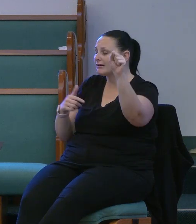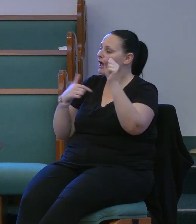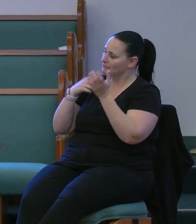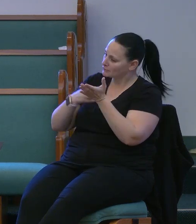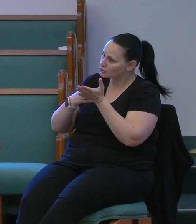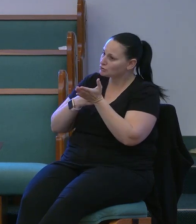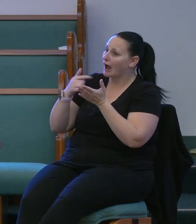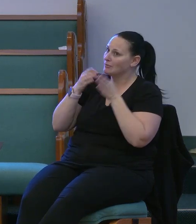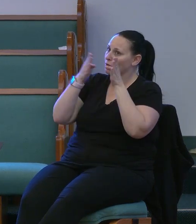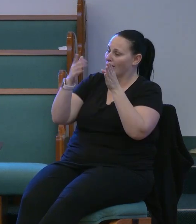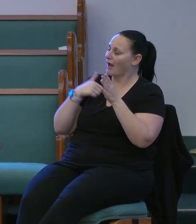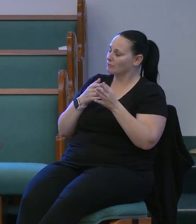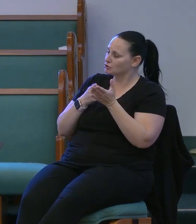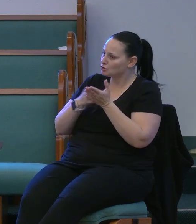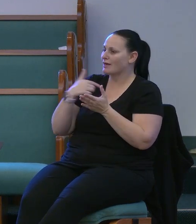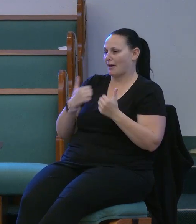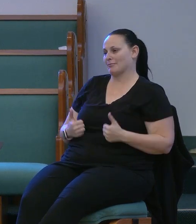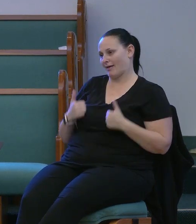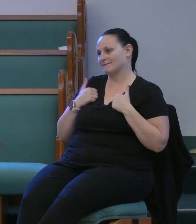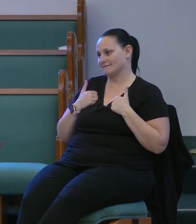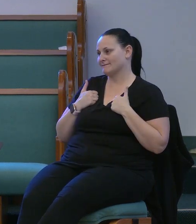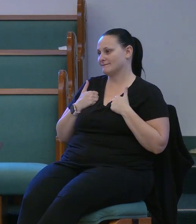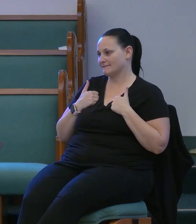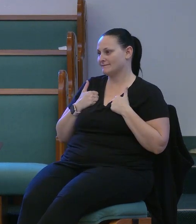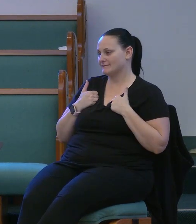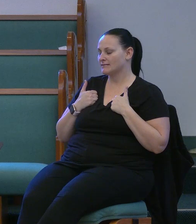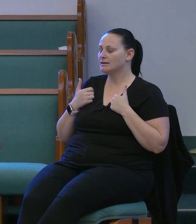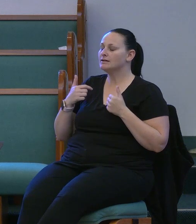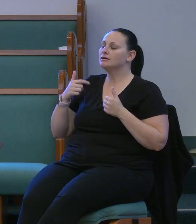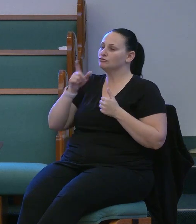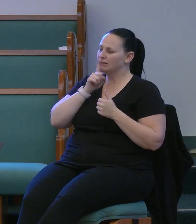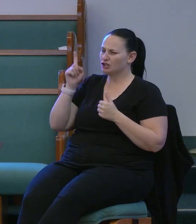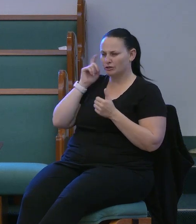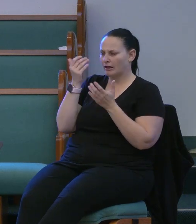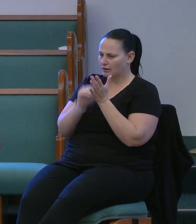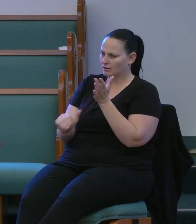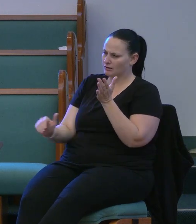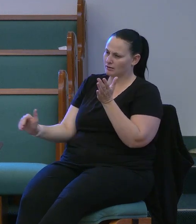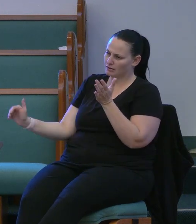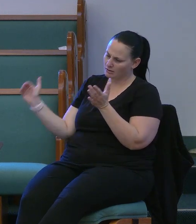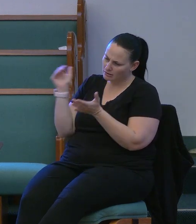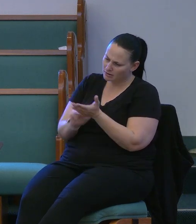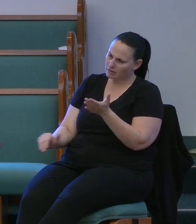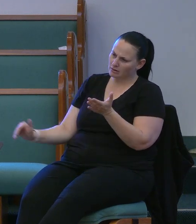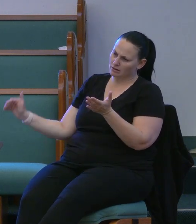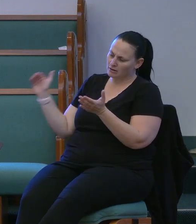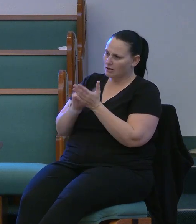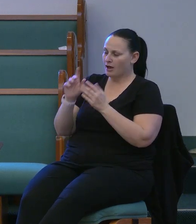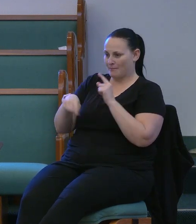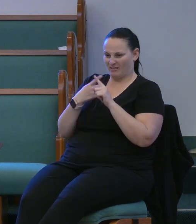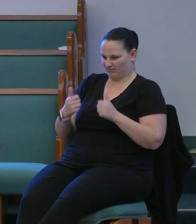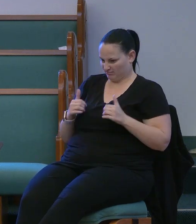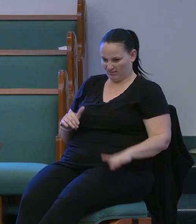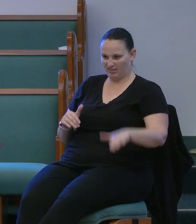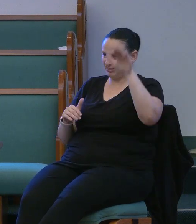truth, and I am the life. We've heard that passage a number of times over our